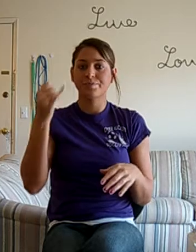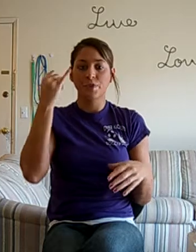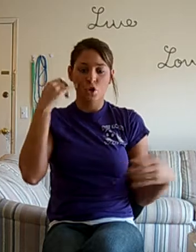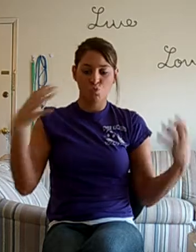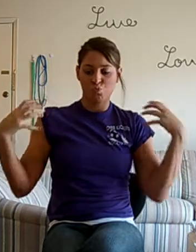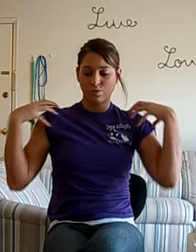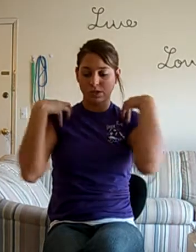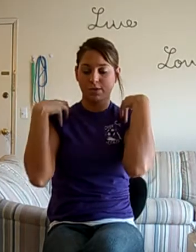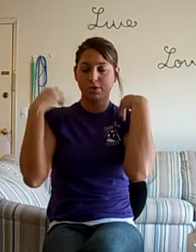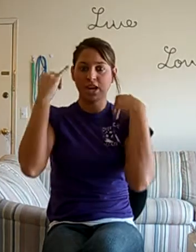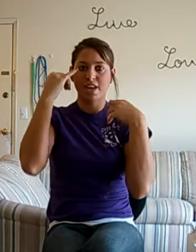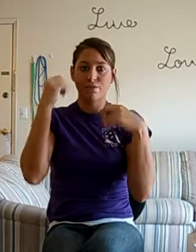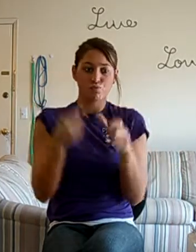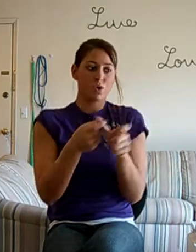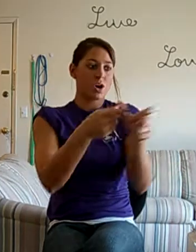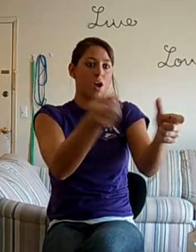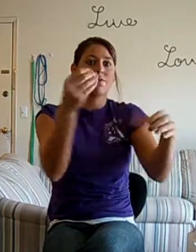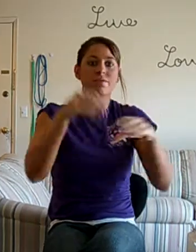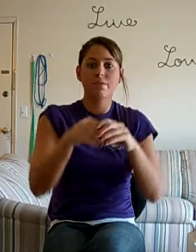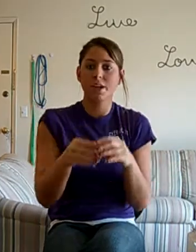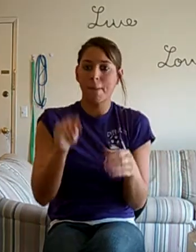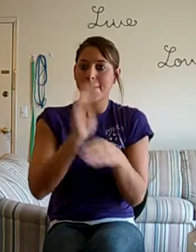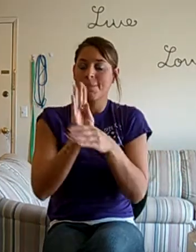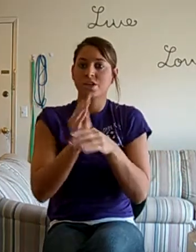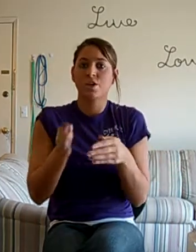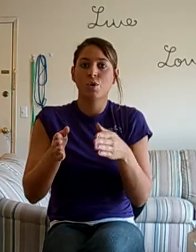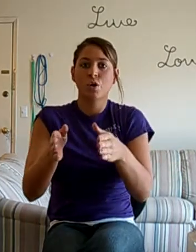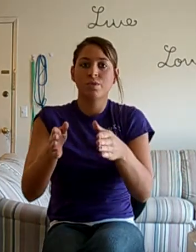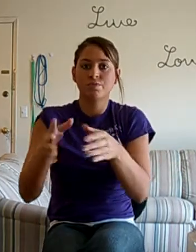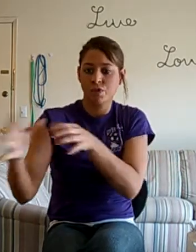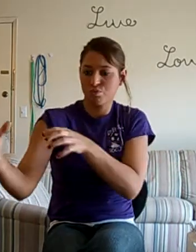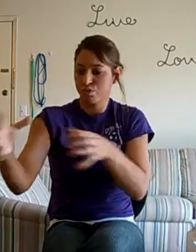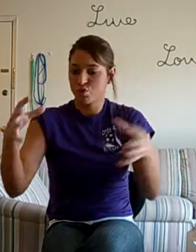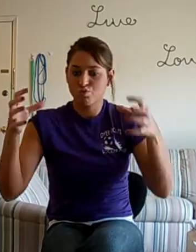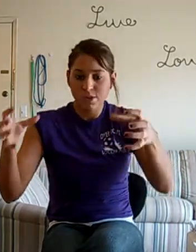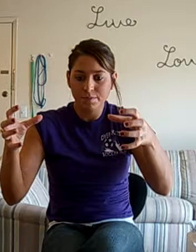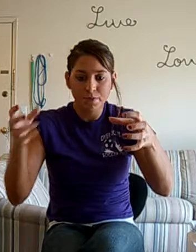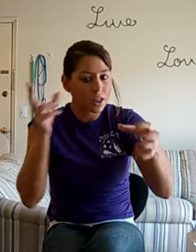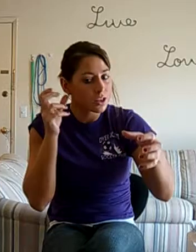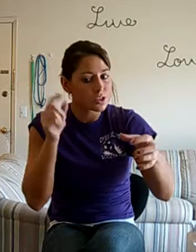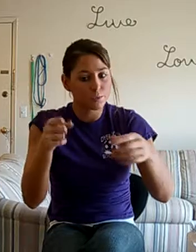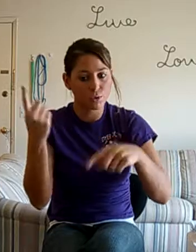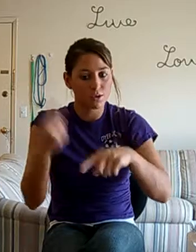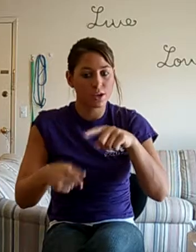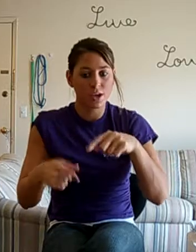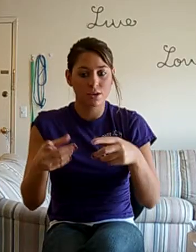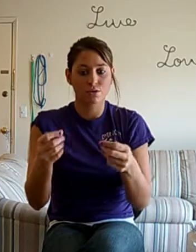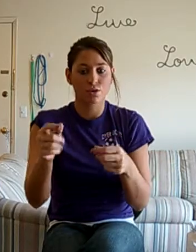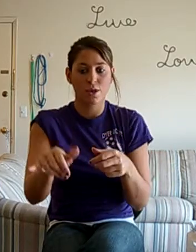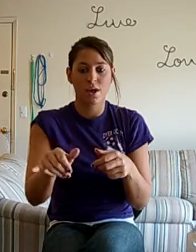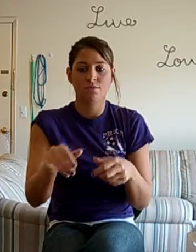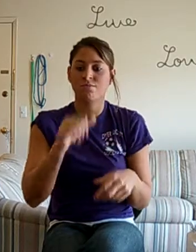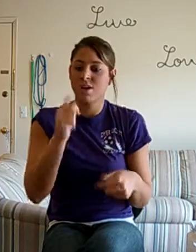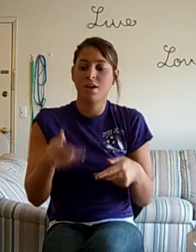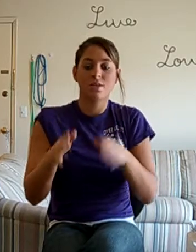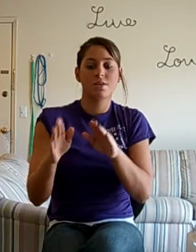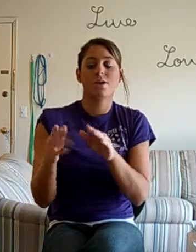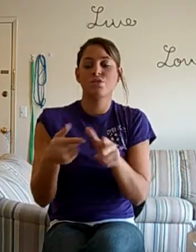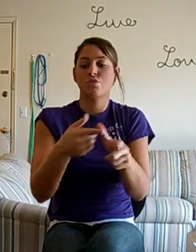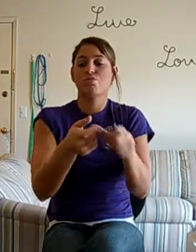run towards a busy road, what would you do? You would get them by the shoulders and you'd say, listen, you really can't do that. You're not allowed to run into the street. You understand me?